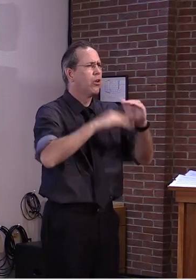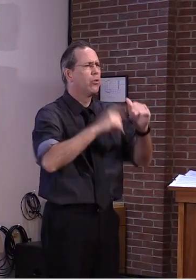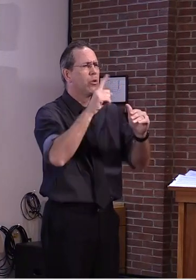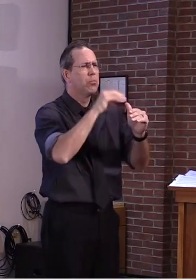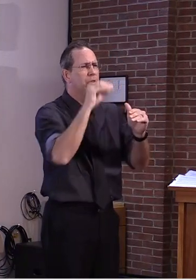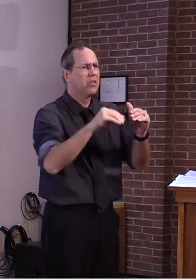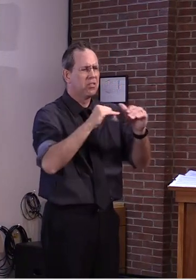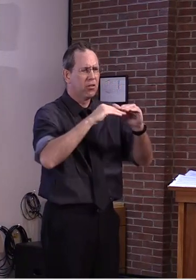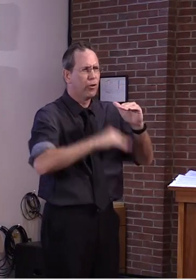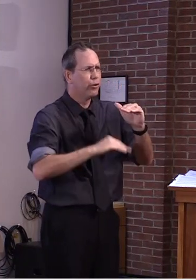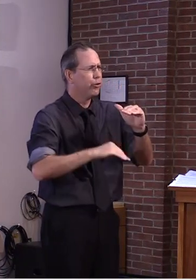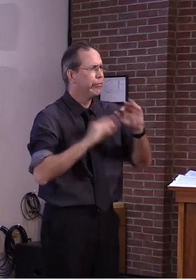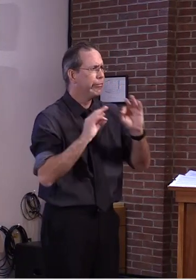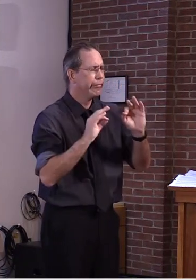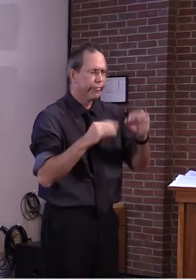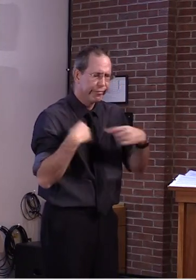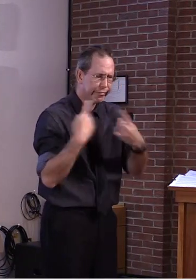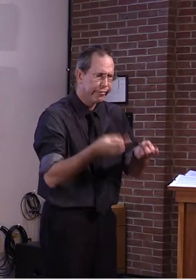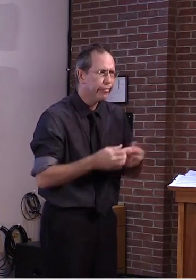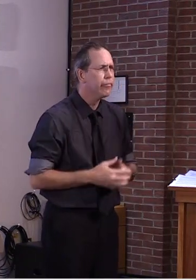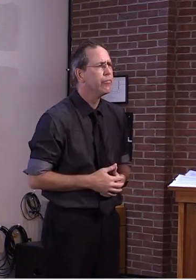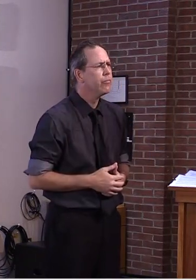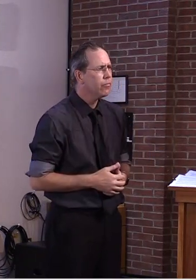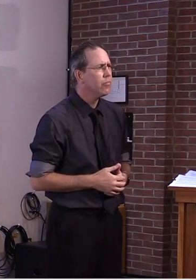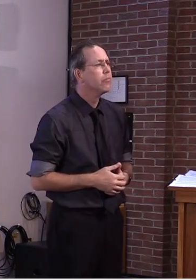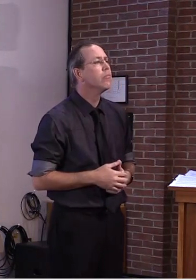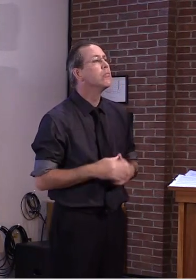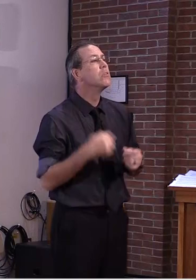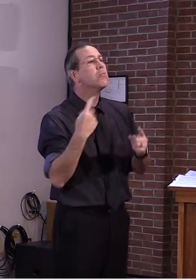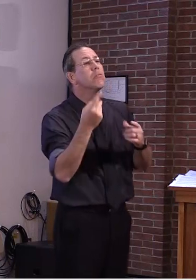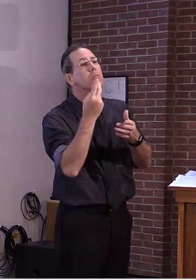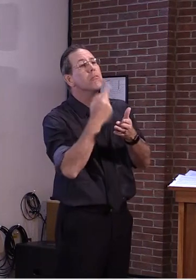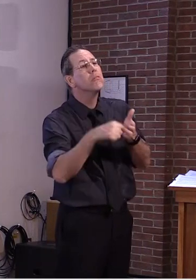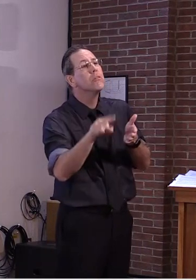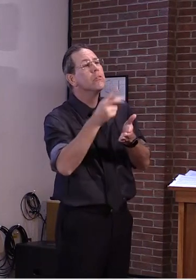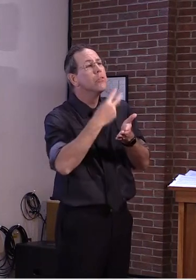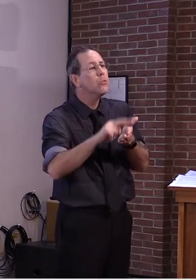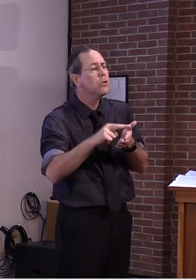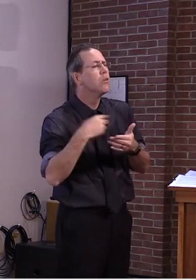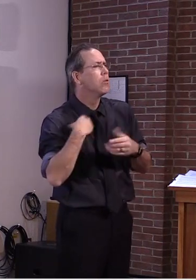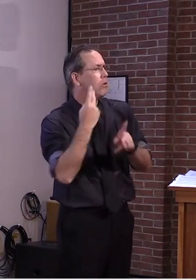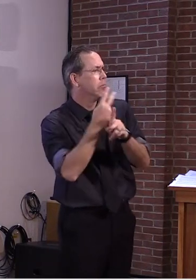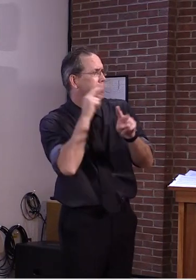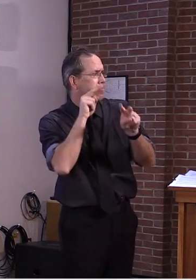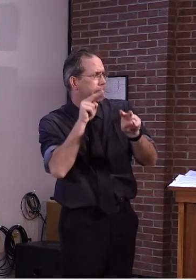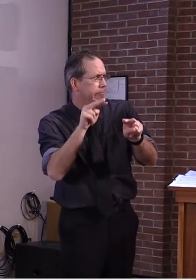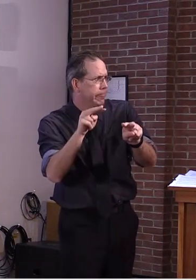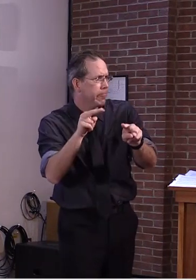any, over the next couple of weeks of a number of current events.